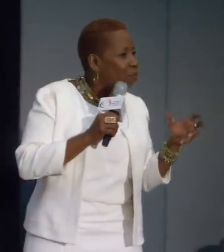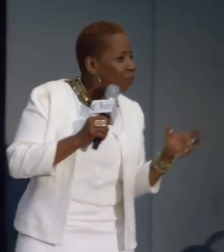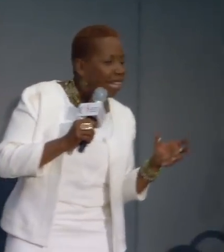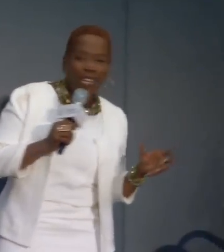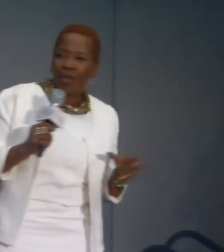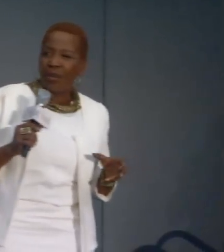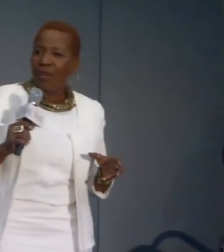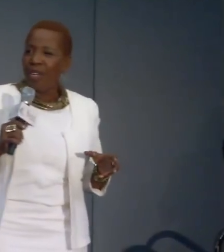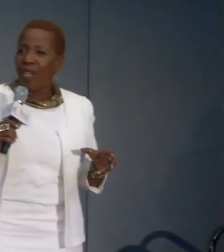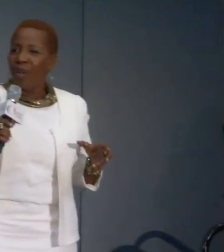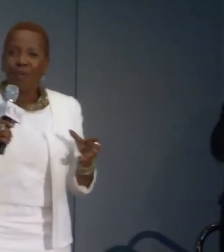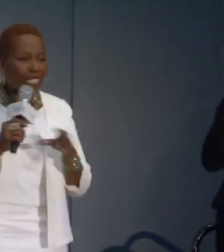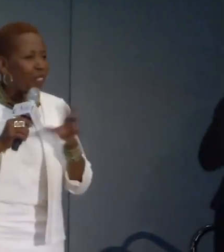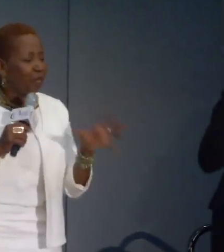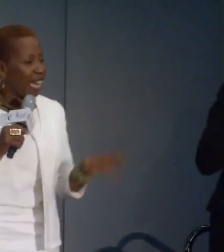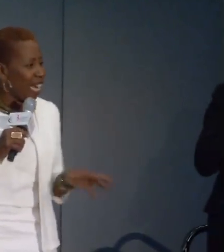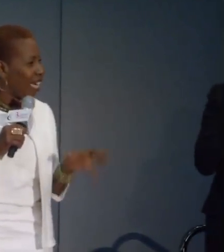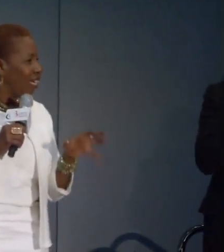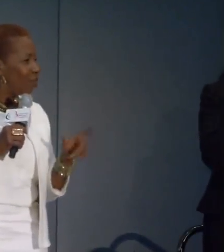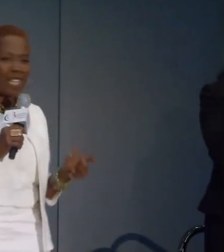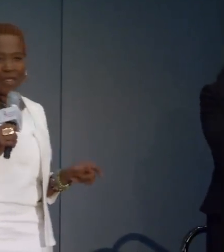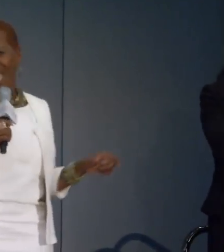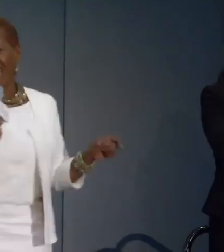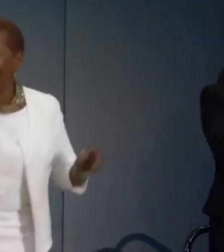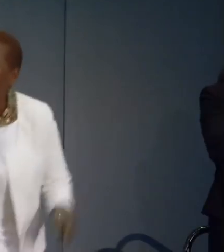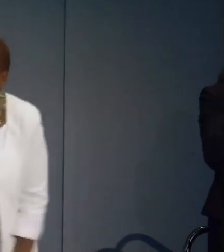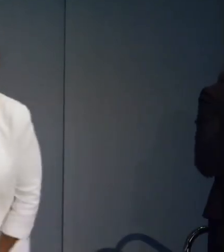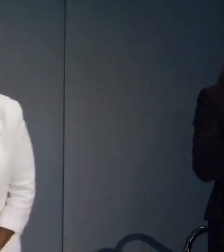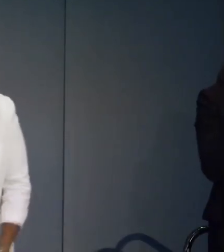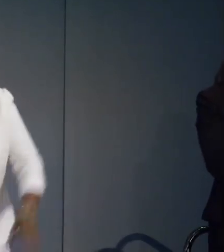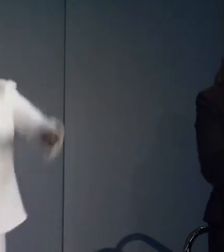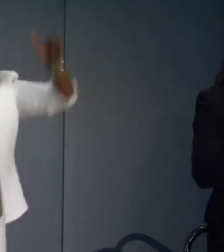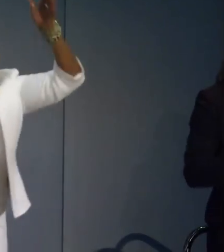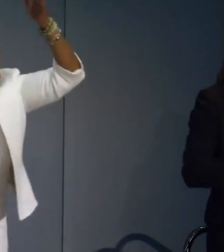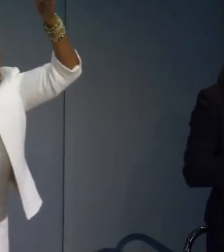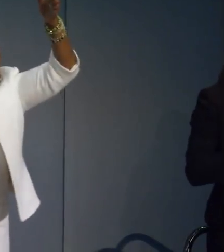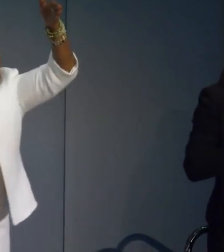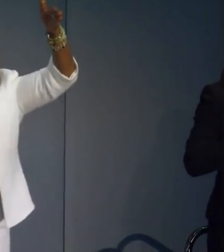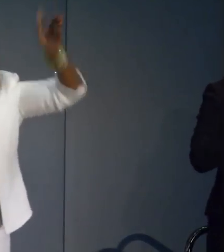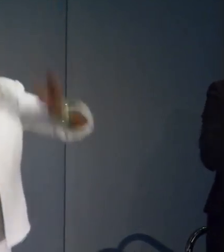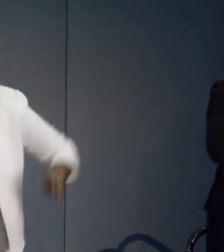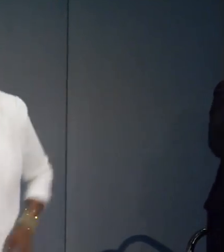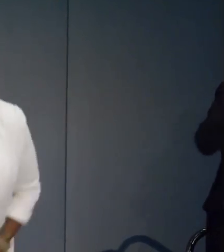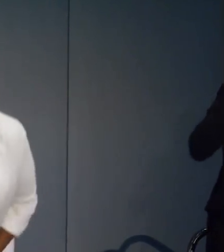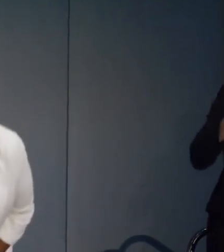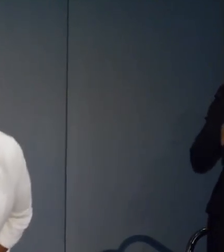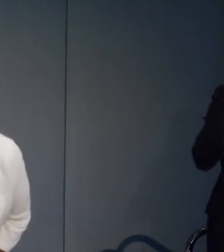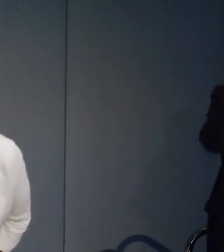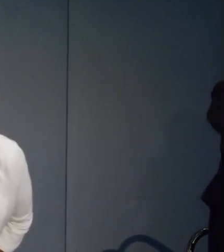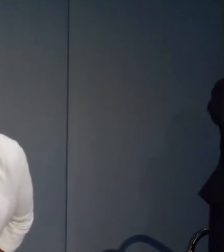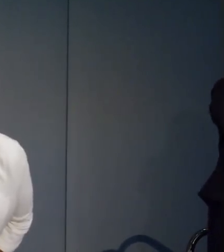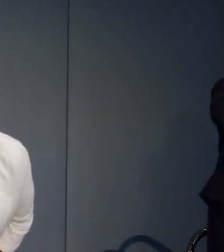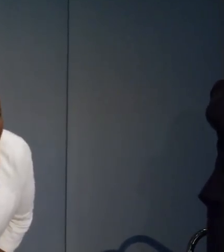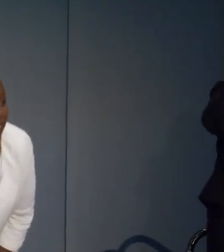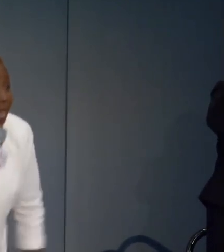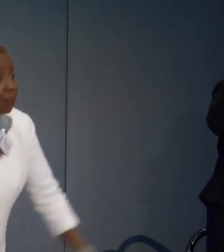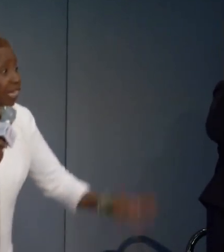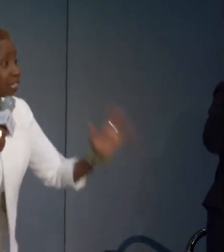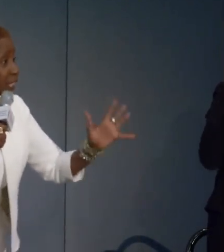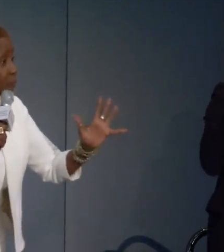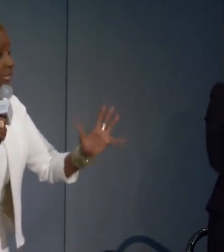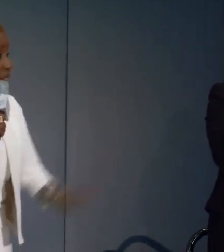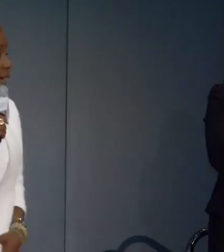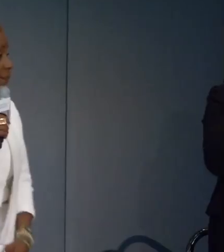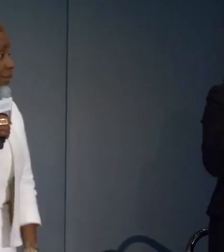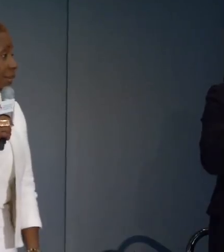angels, they will bring you what you need when you need it. But you gotta be clear about what it is so that